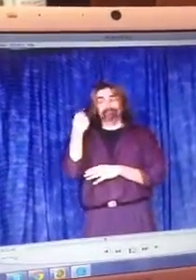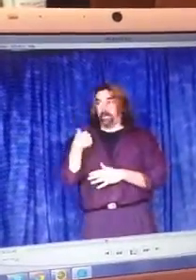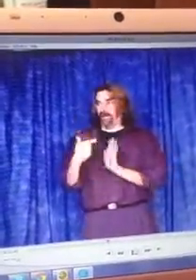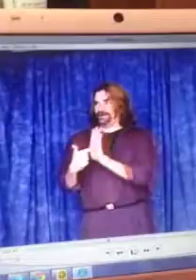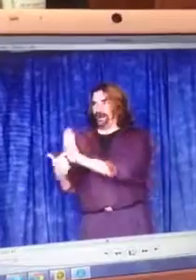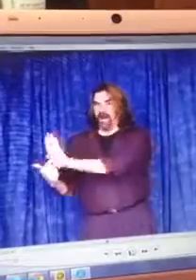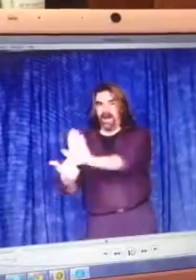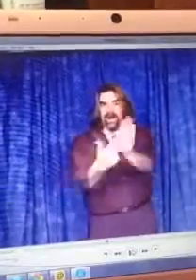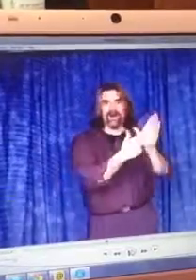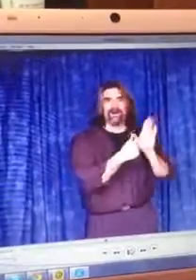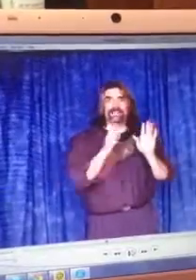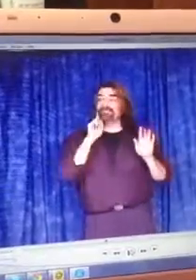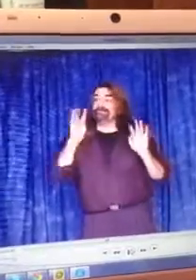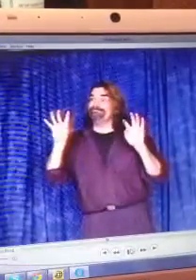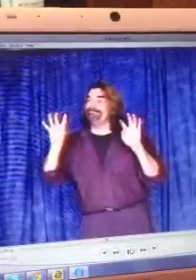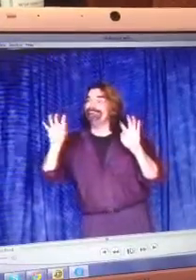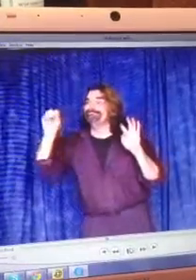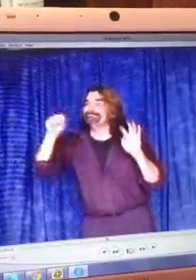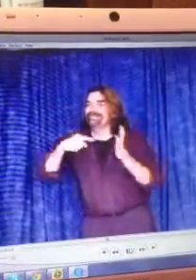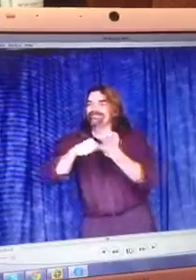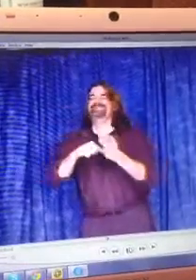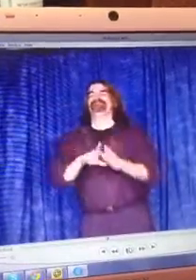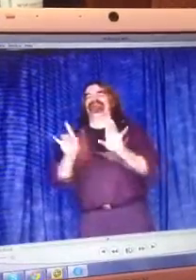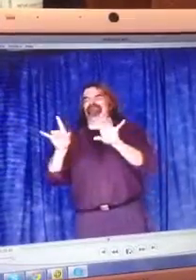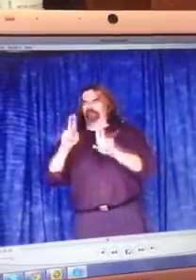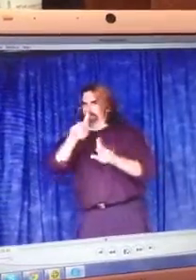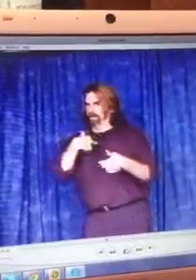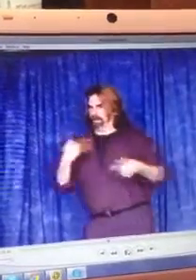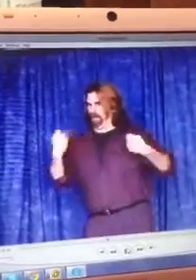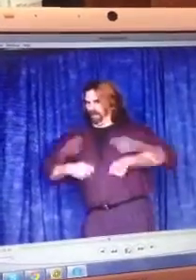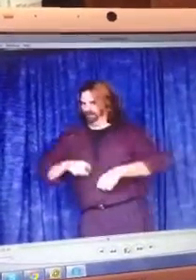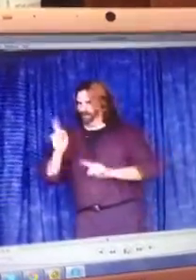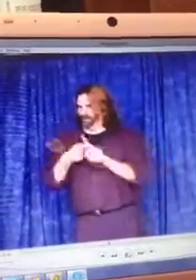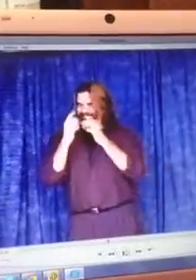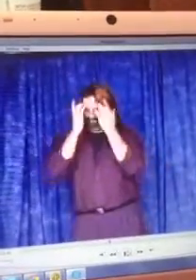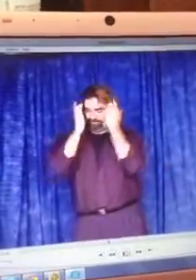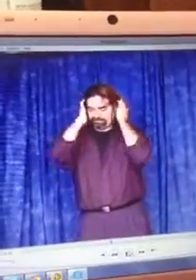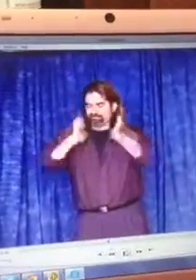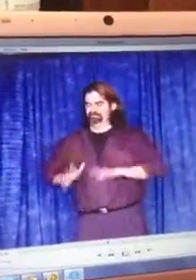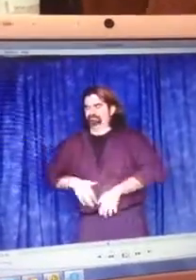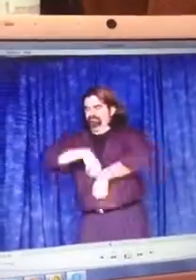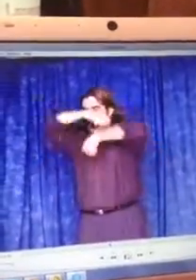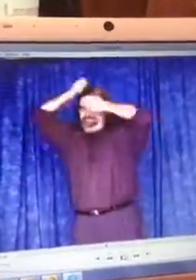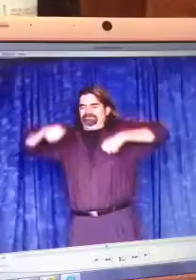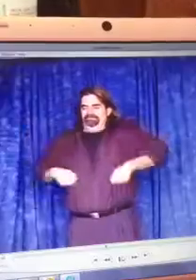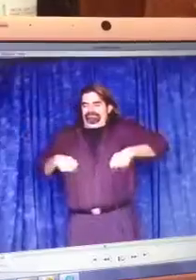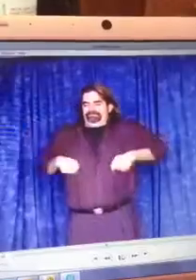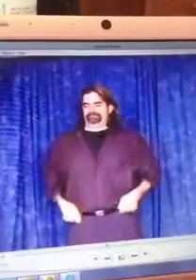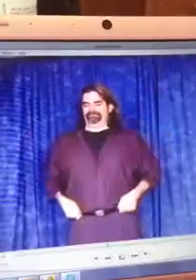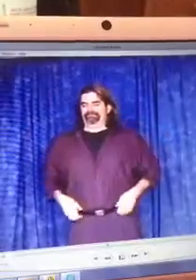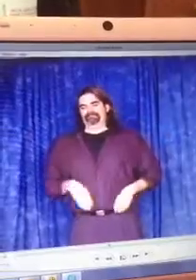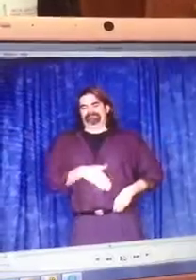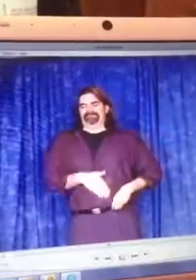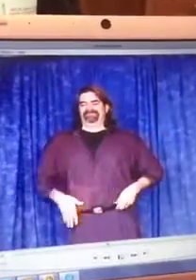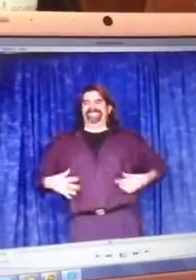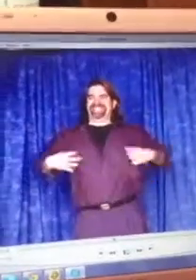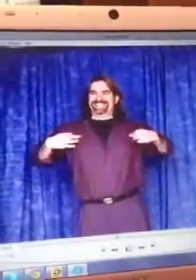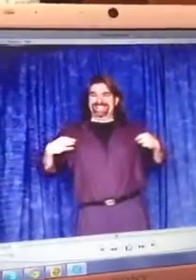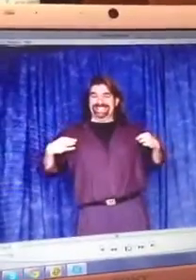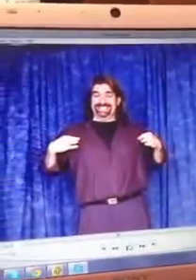thinking back about the time, and he said, I'm going to show you all the t-shirts. You want me to show you? And everybody was sitting on the edge of their seats just excited to see the shirt. So he